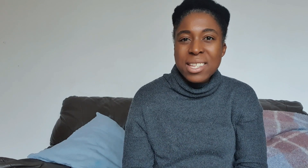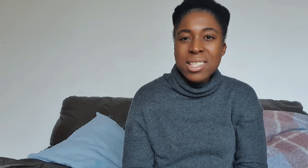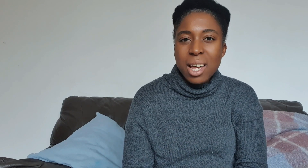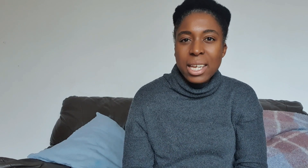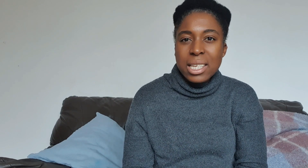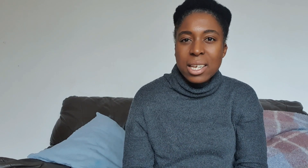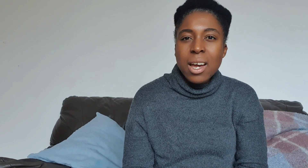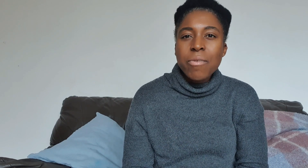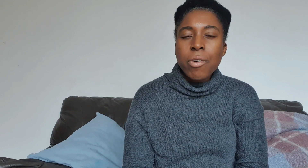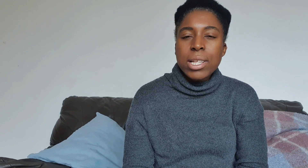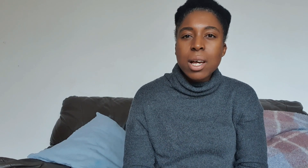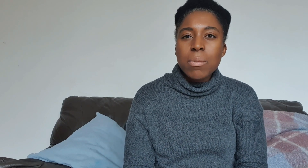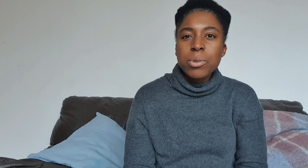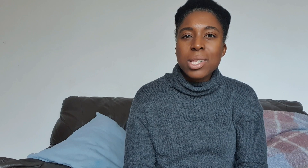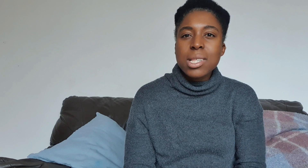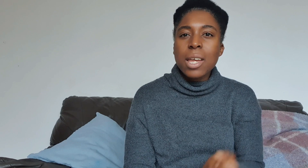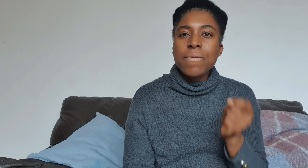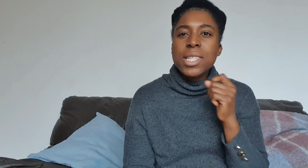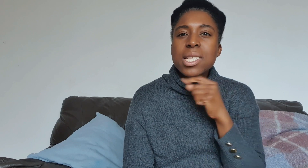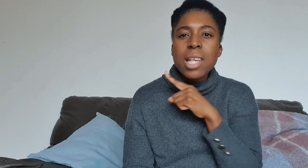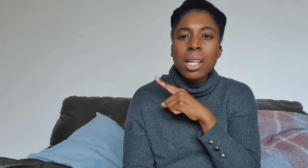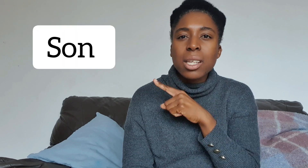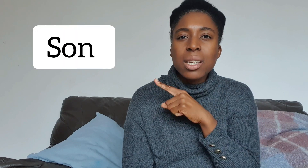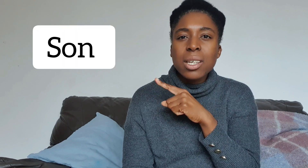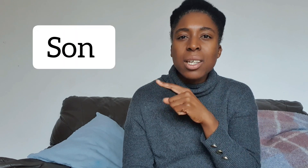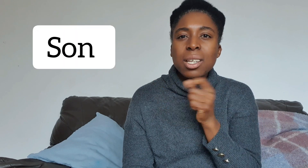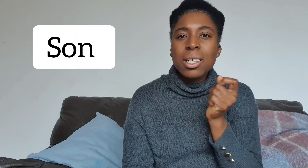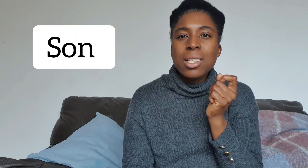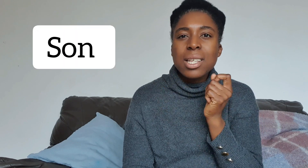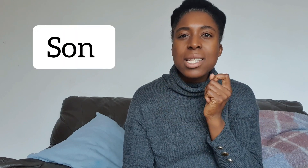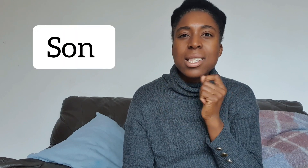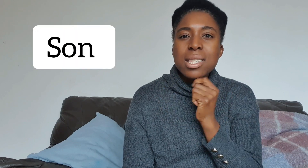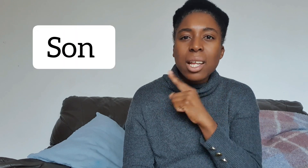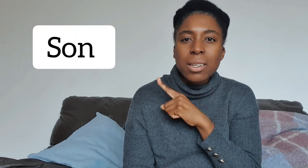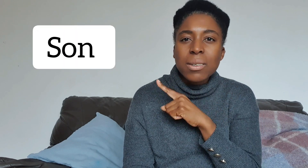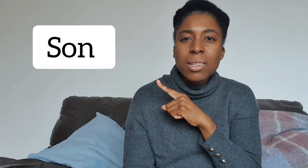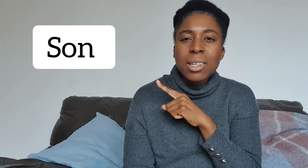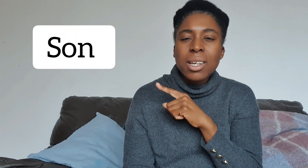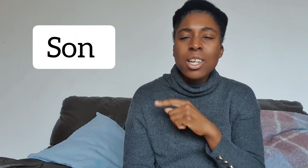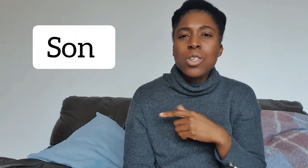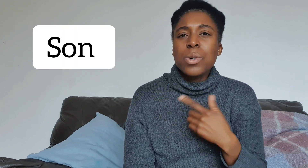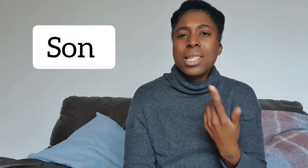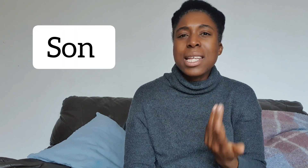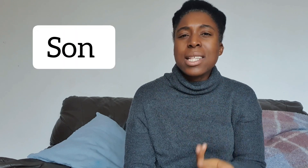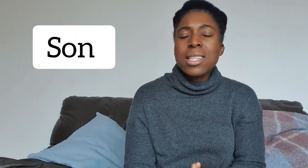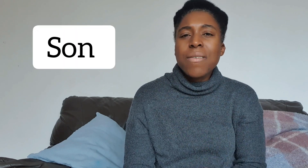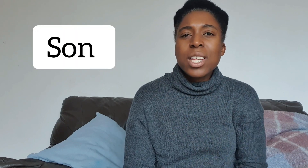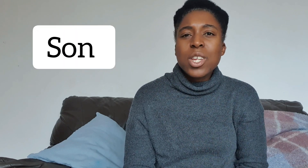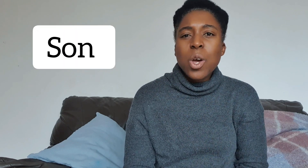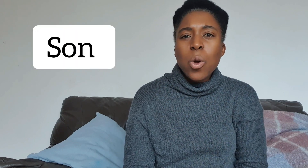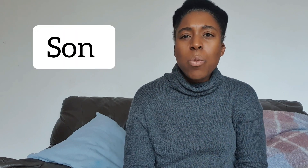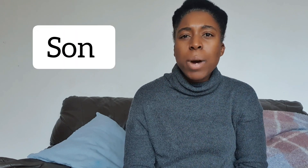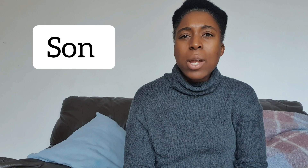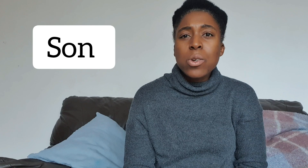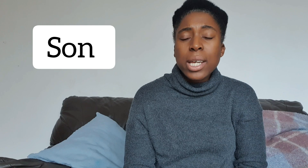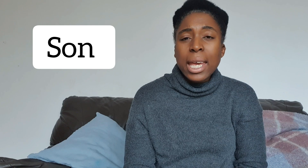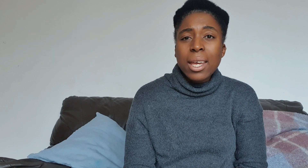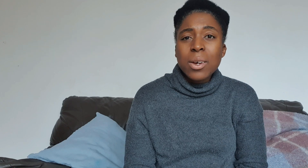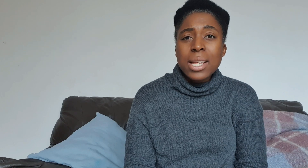signed. For example, the sign for sun is sun. You wouldn't necessarily know by looking at